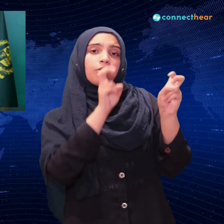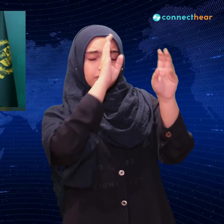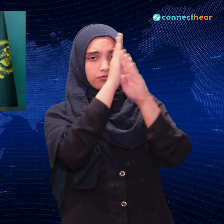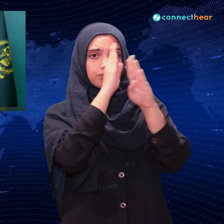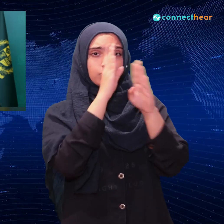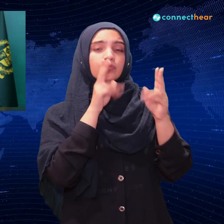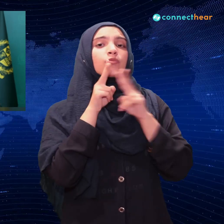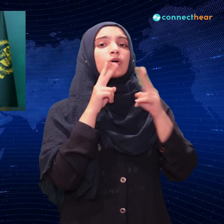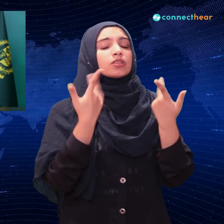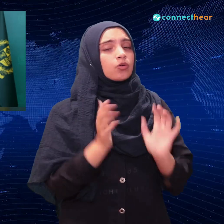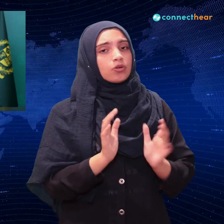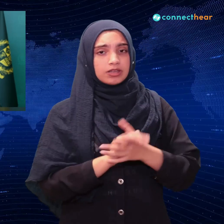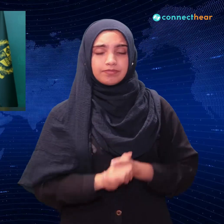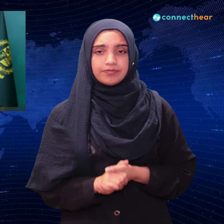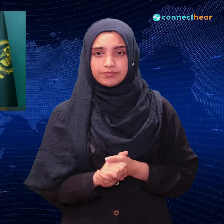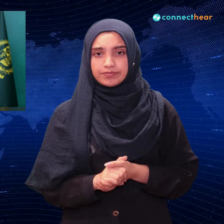if the world can